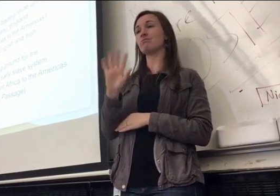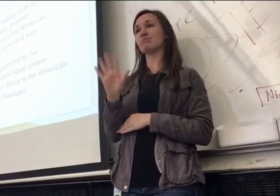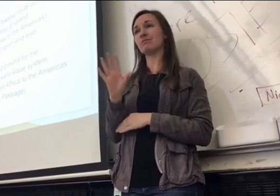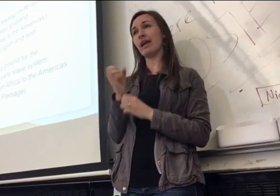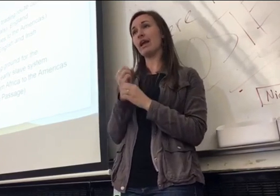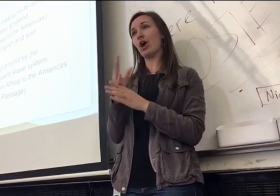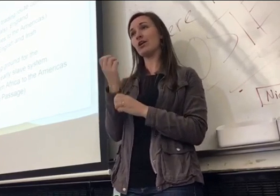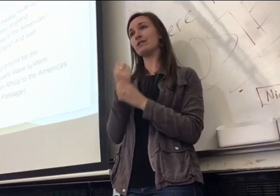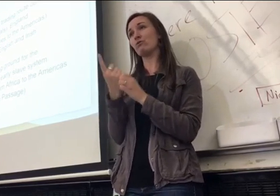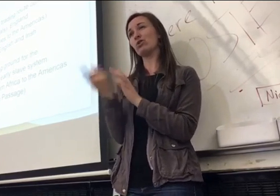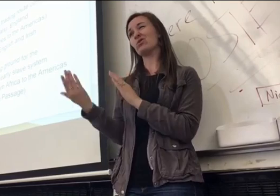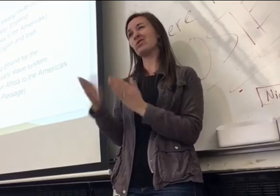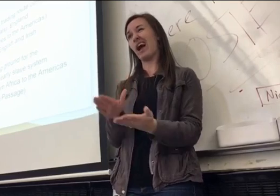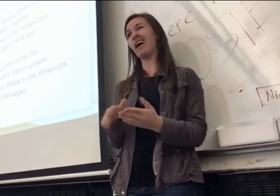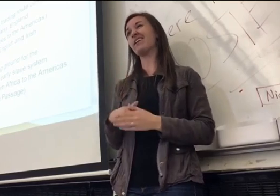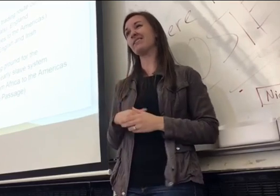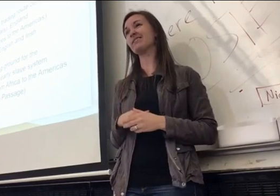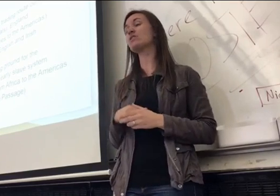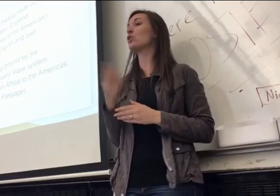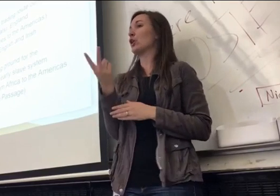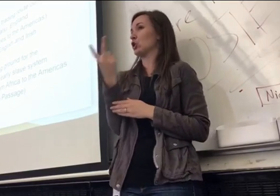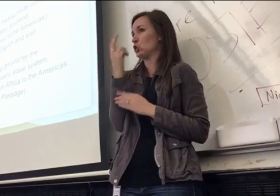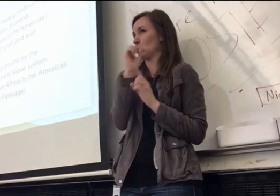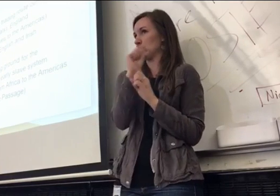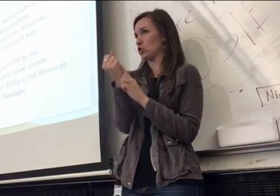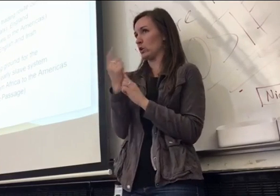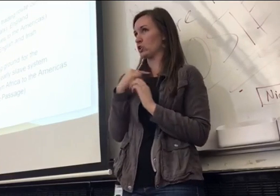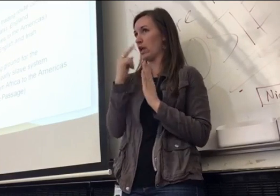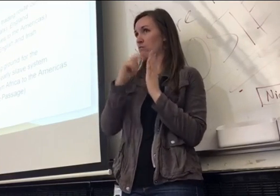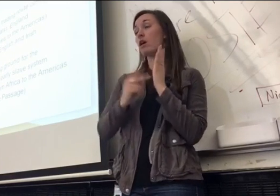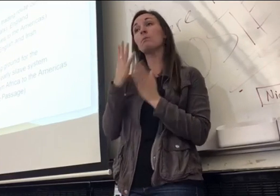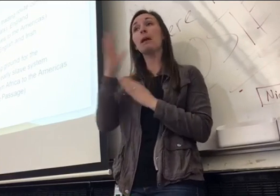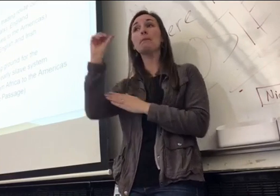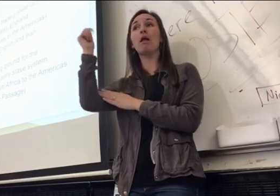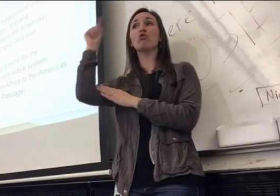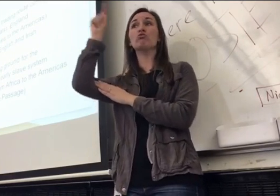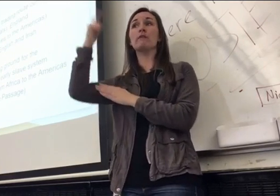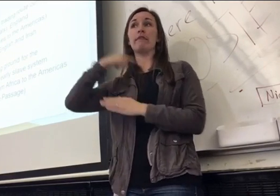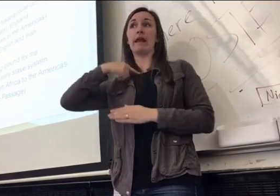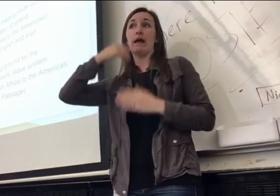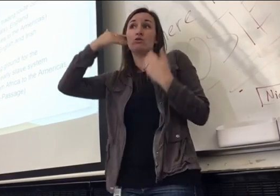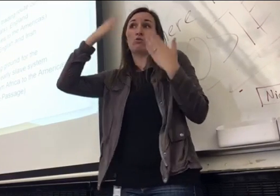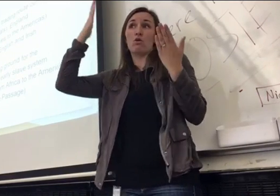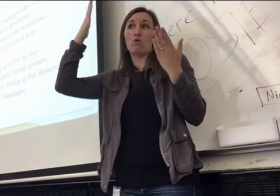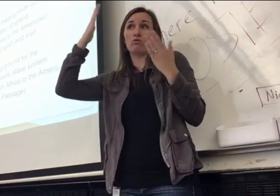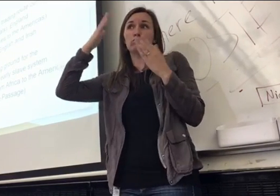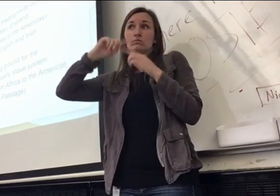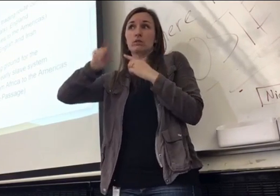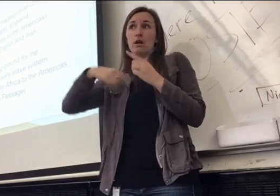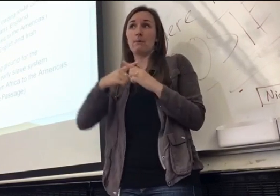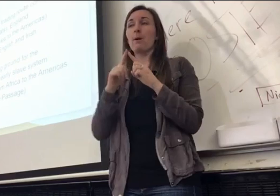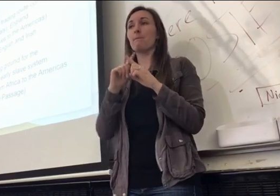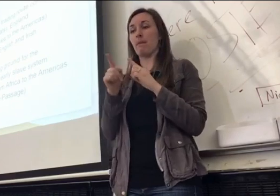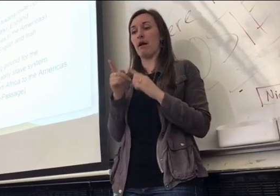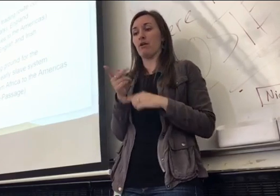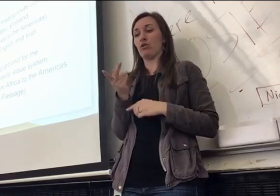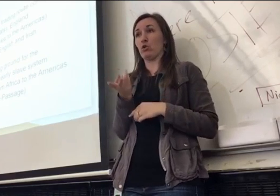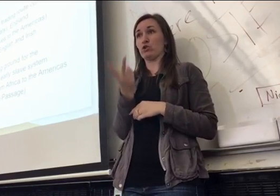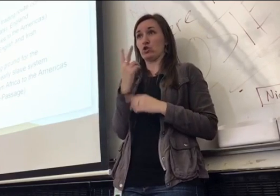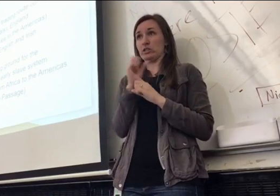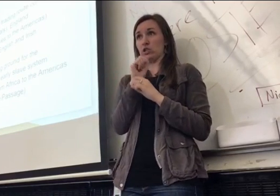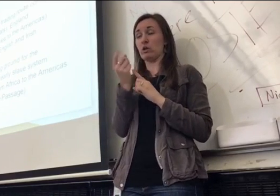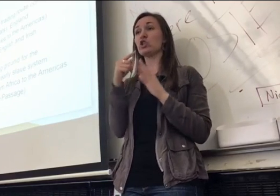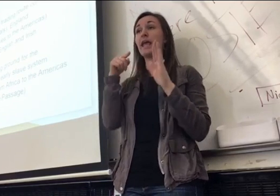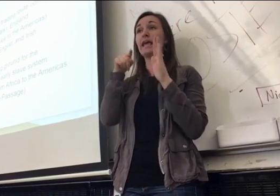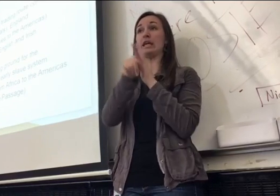was 2 instances that I've read about, and maybe there's more that I don't know. But they succeeded in killing the